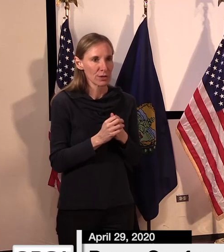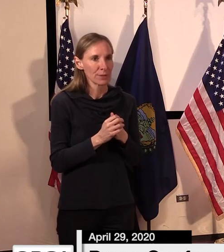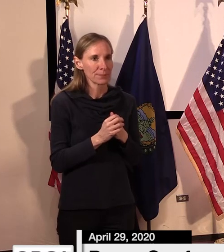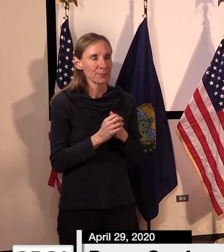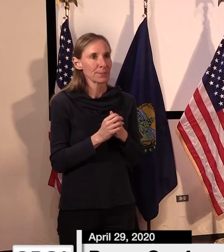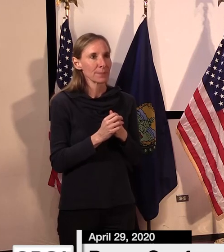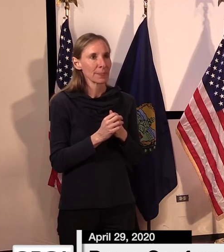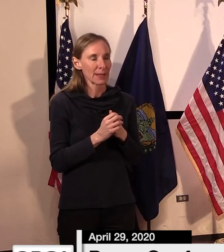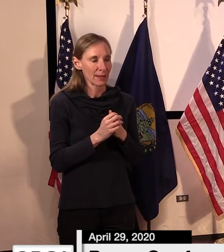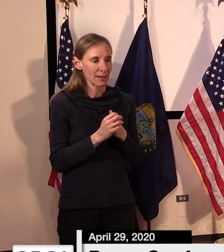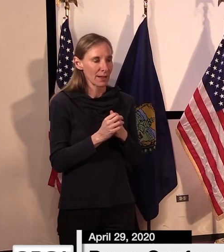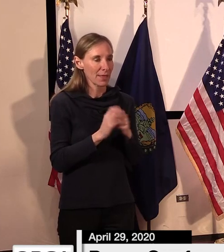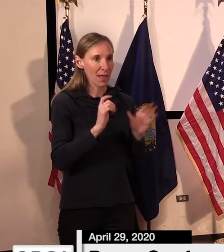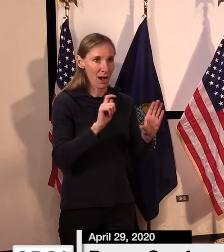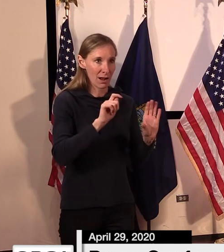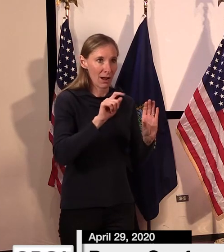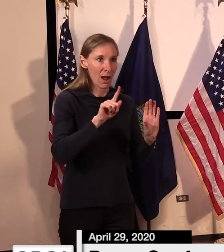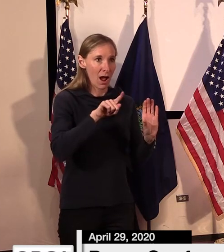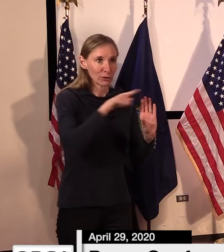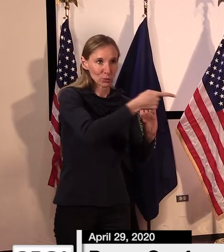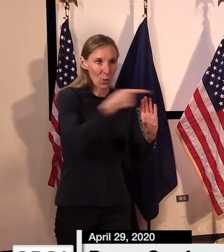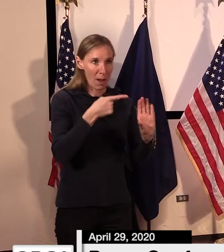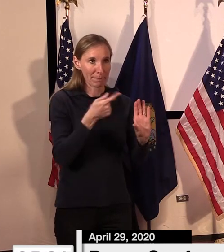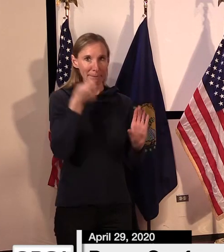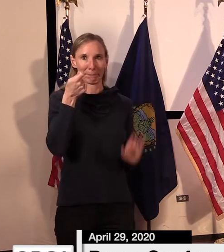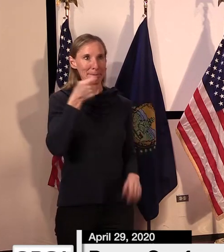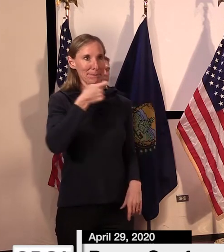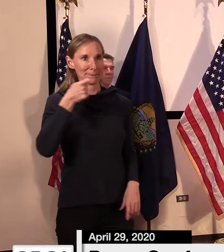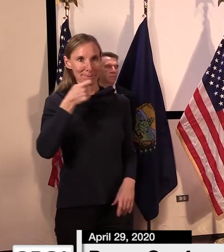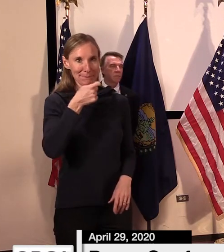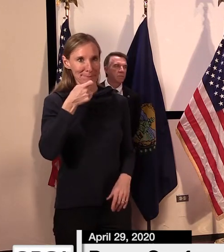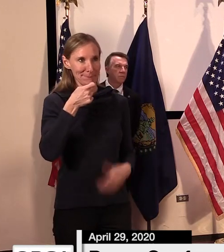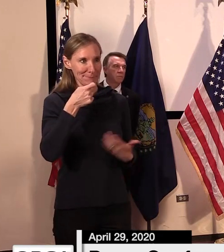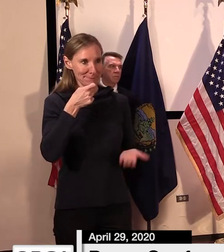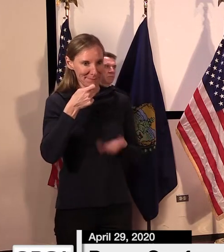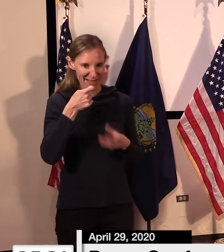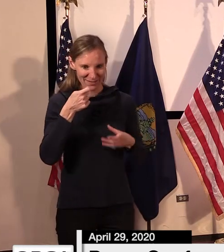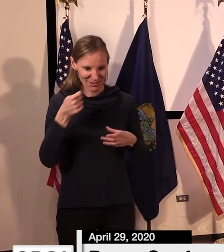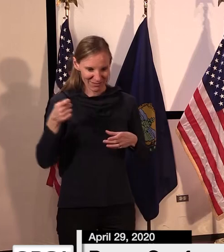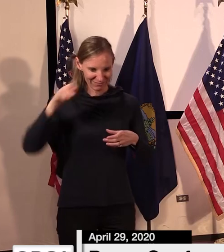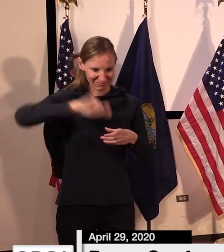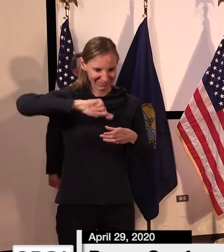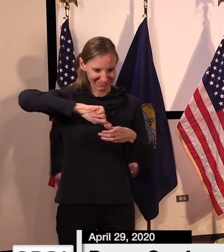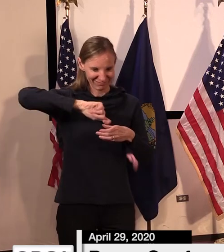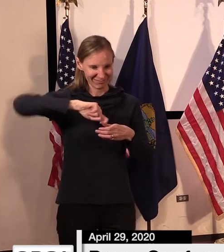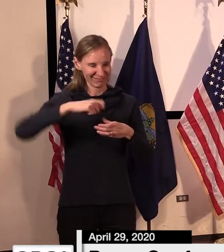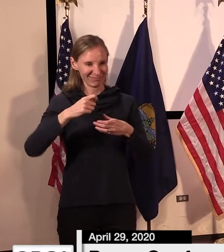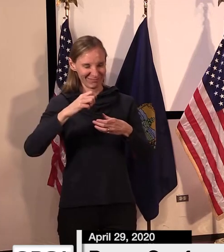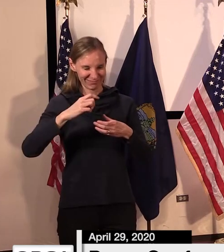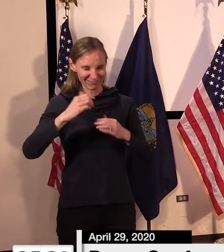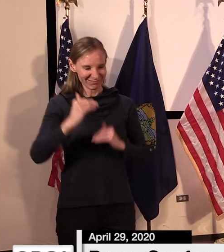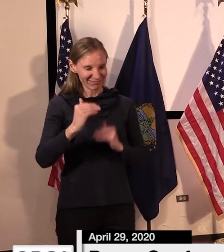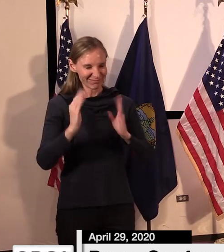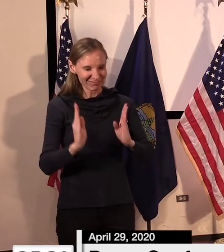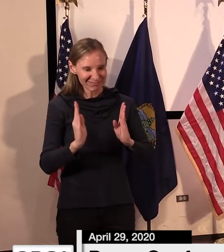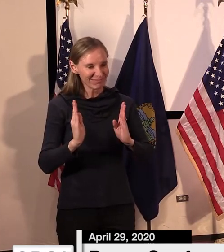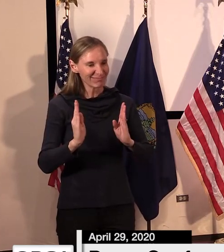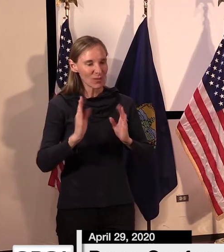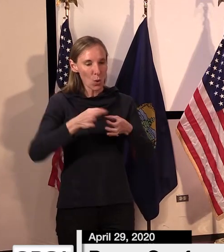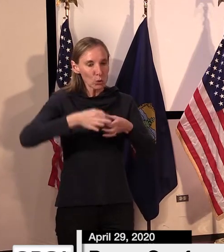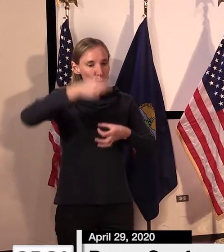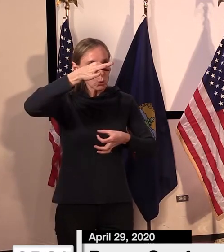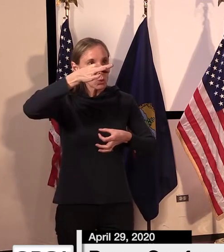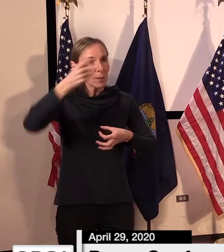You then need to put that swab in something. Think of it as like a test tube or a little container that